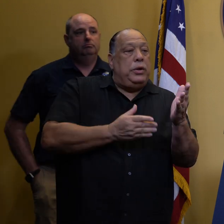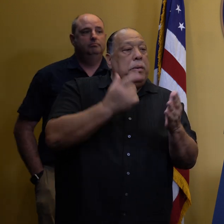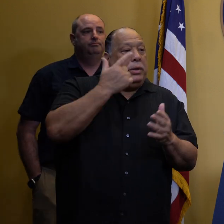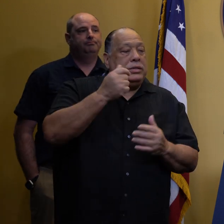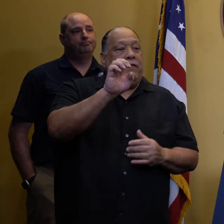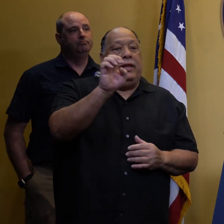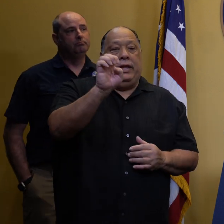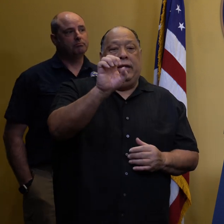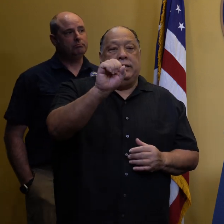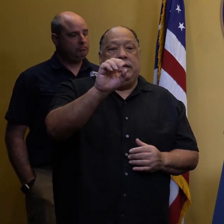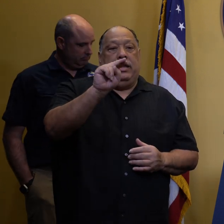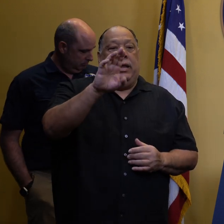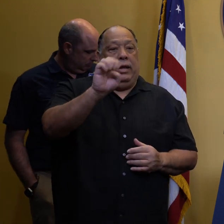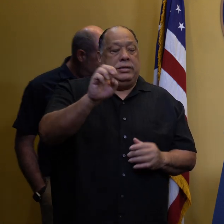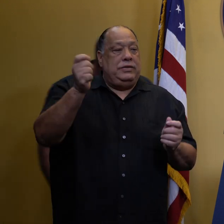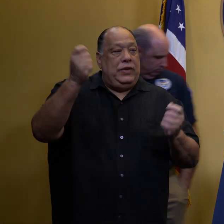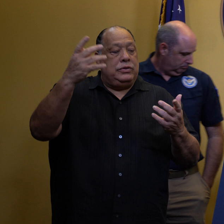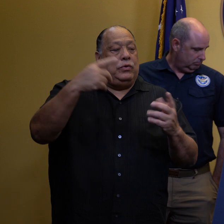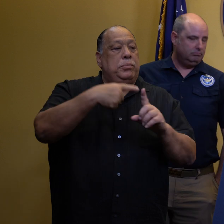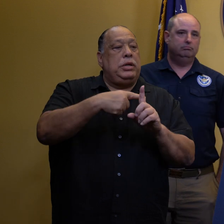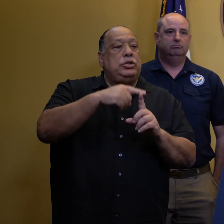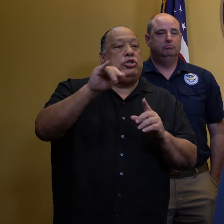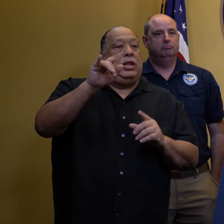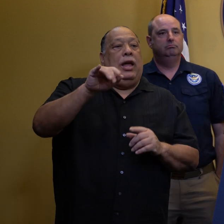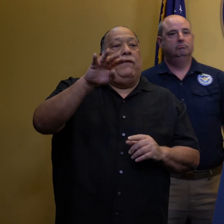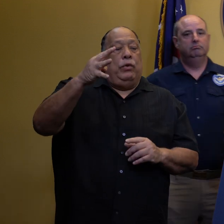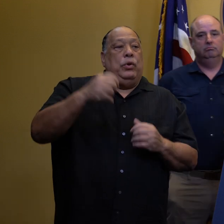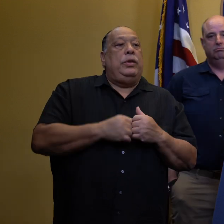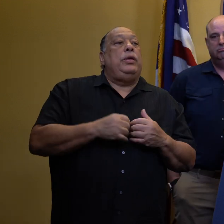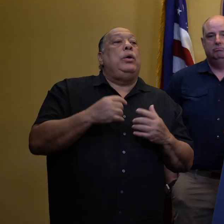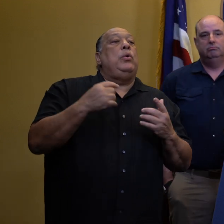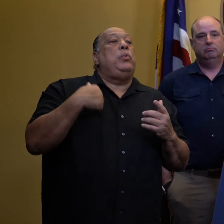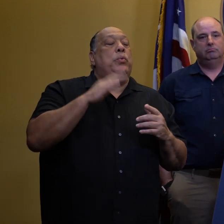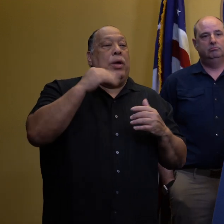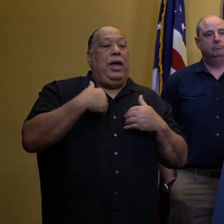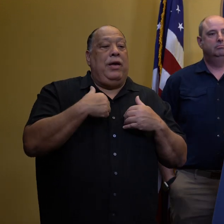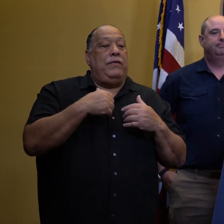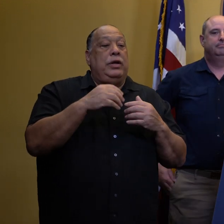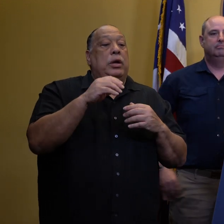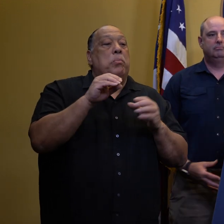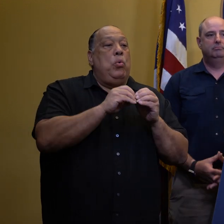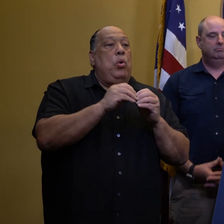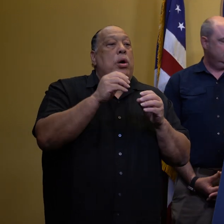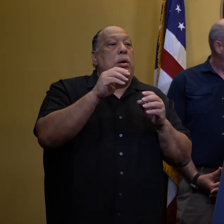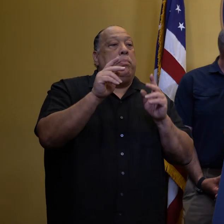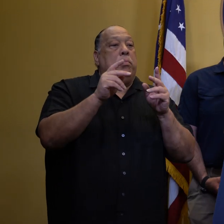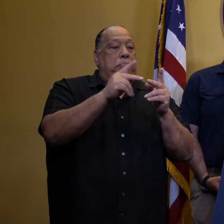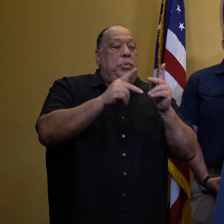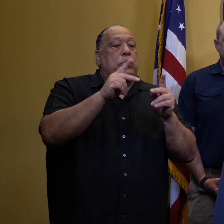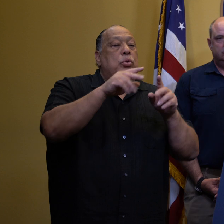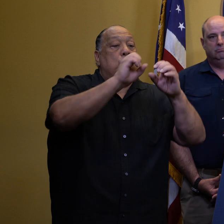Fest as well as July 4th. Acadian Ambulance will have resources on-site at Superdome for Essence Festival, as well as additional